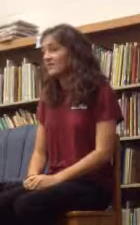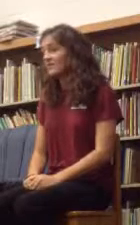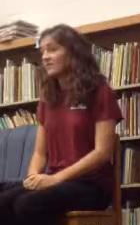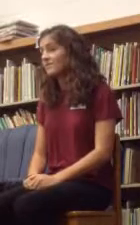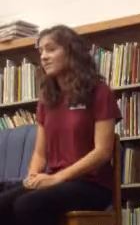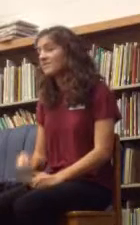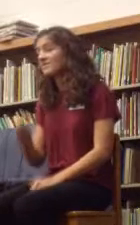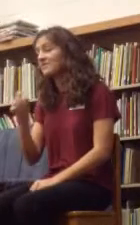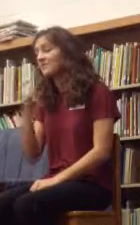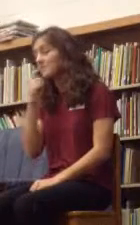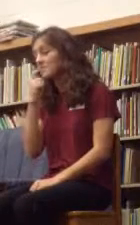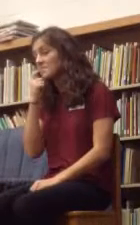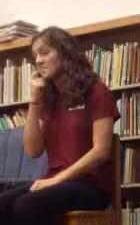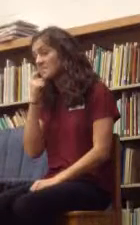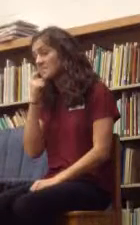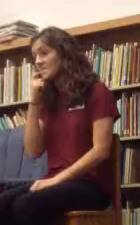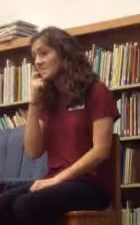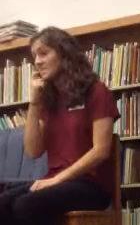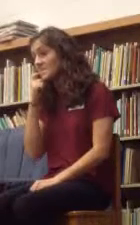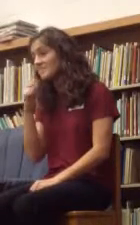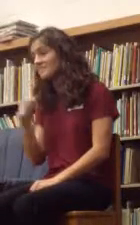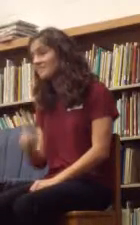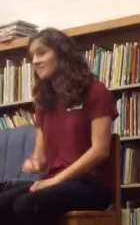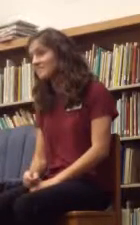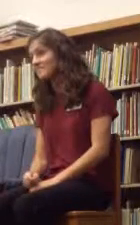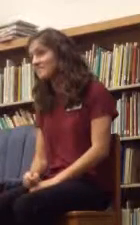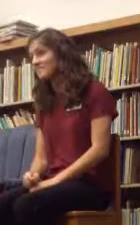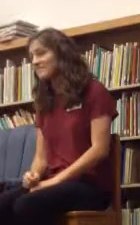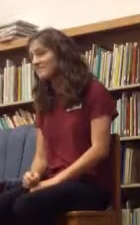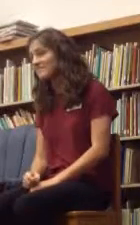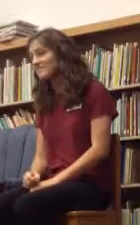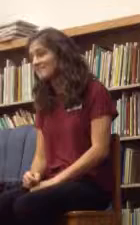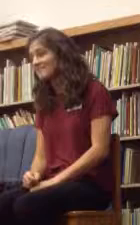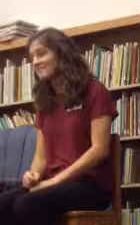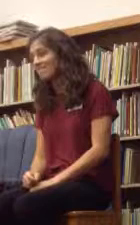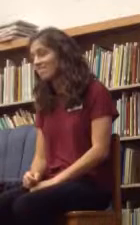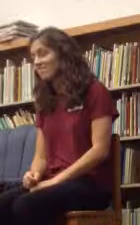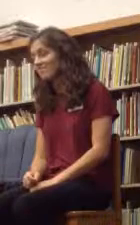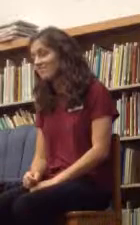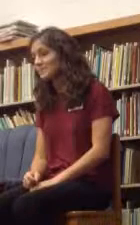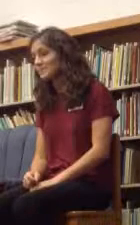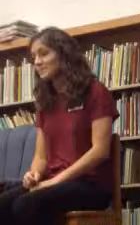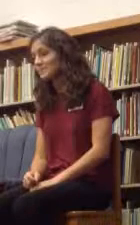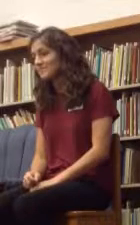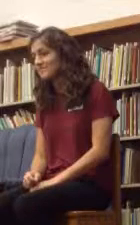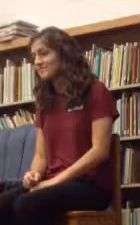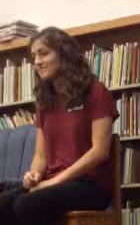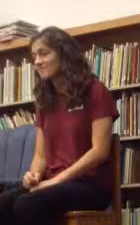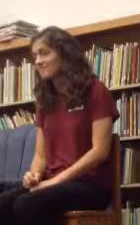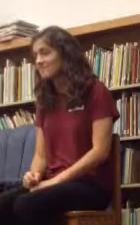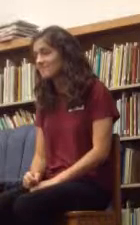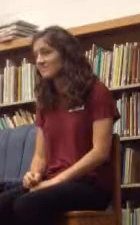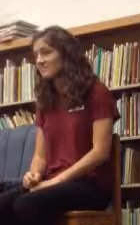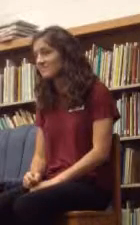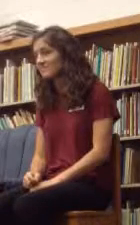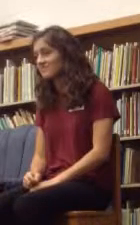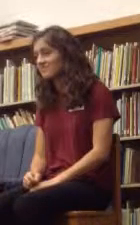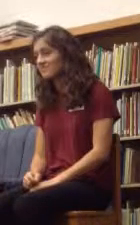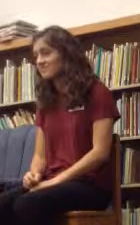I wanted to... Your hand goes up, and you wait. No, your hand goes up. Show me. And you wait quietly.